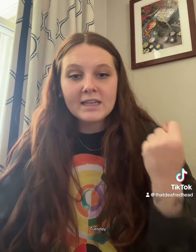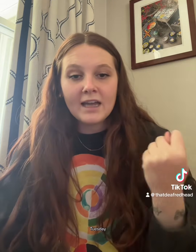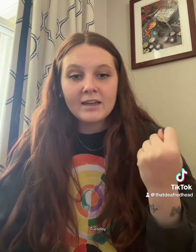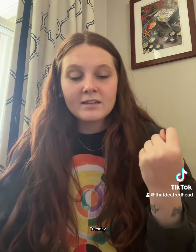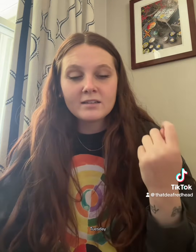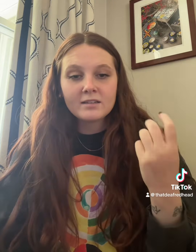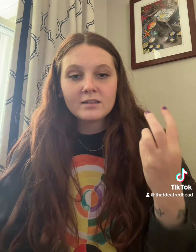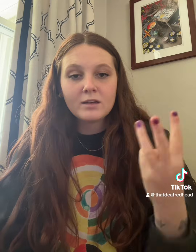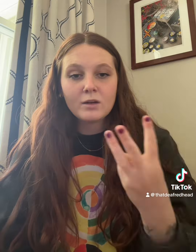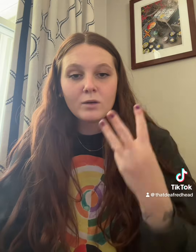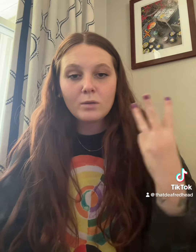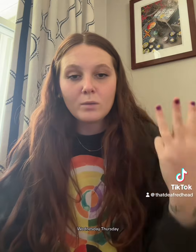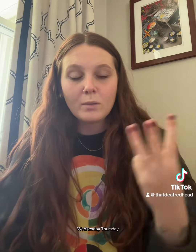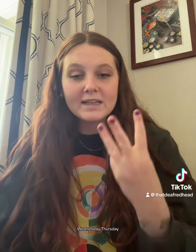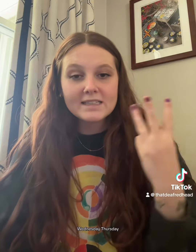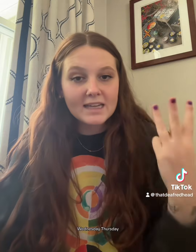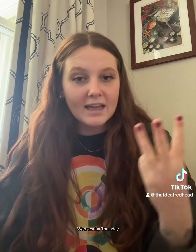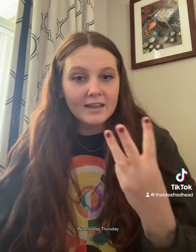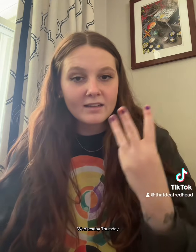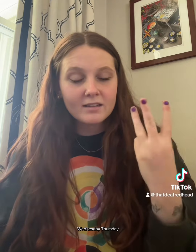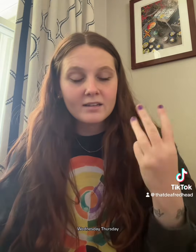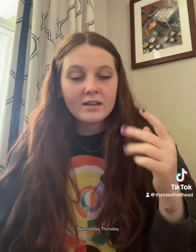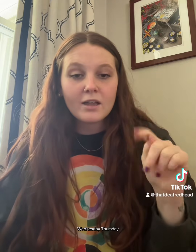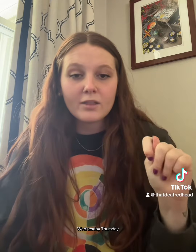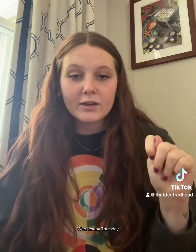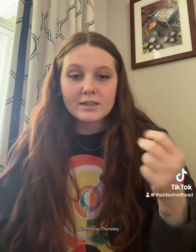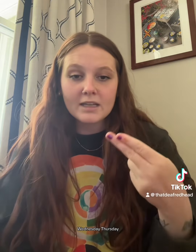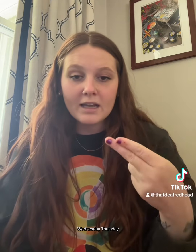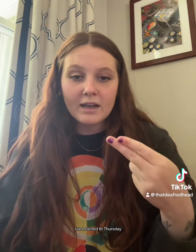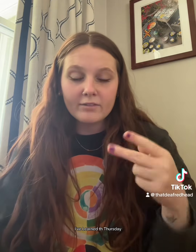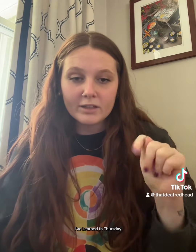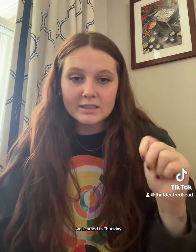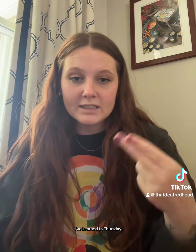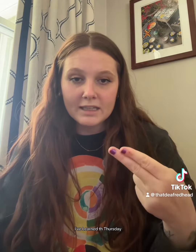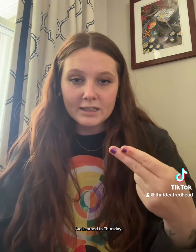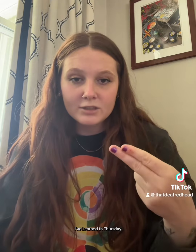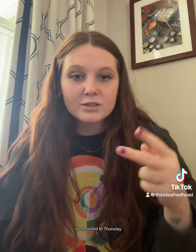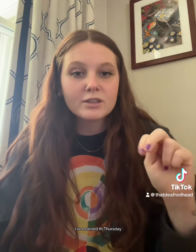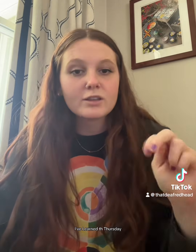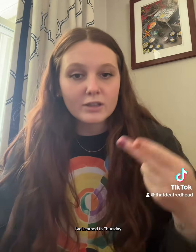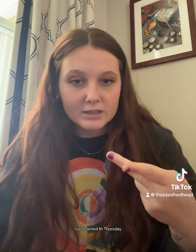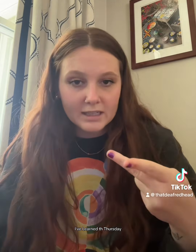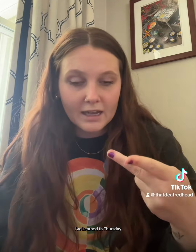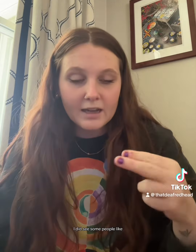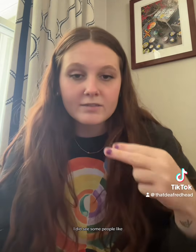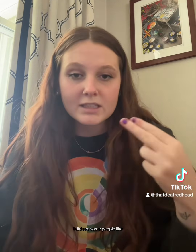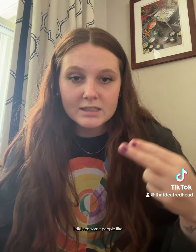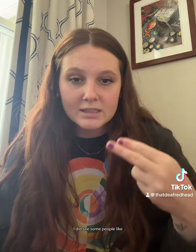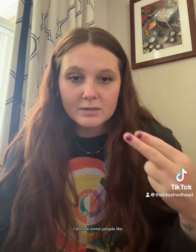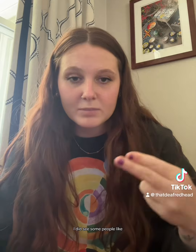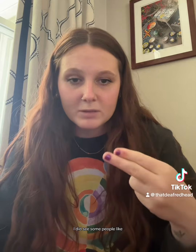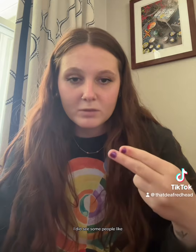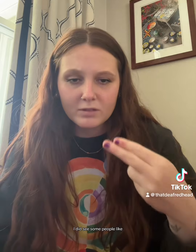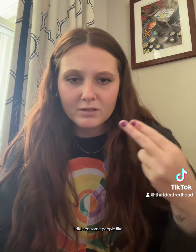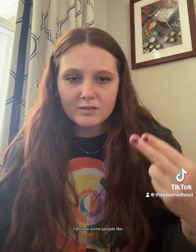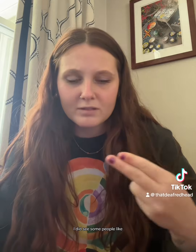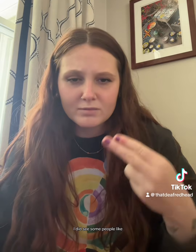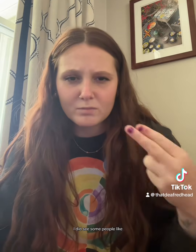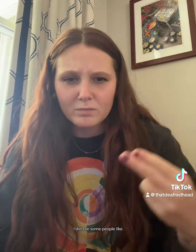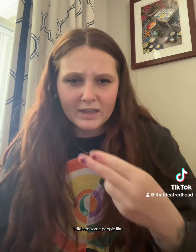Tuesday, Wednesday, Thursday, I've learned TH. Thursday, I did see some people like